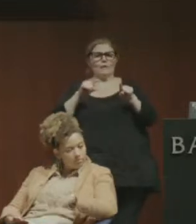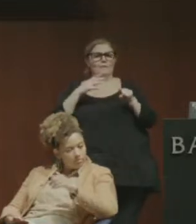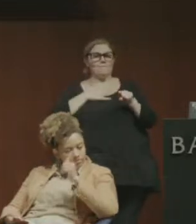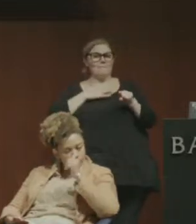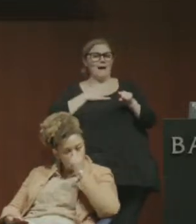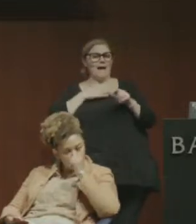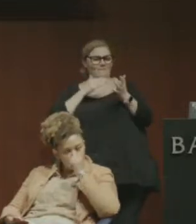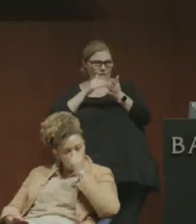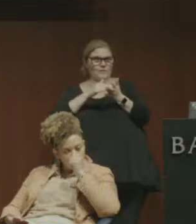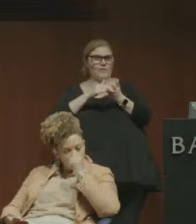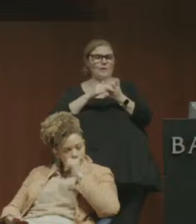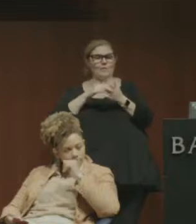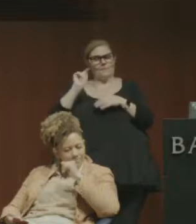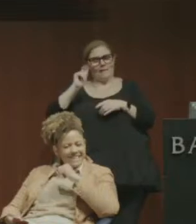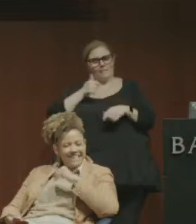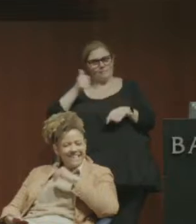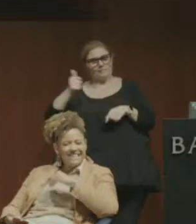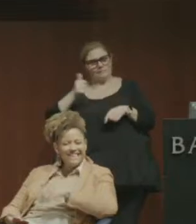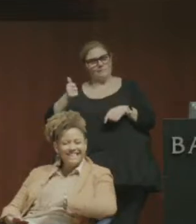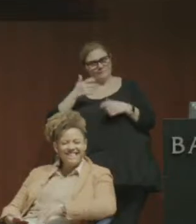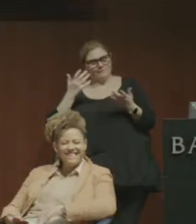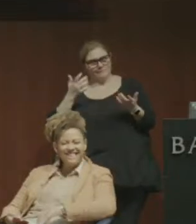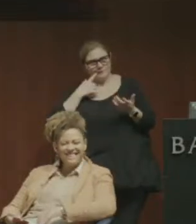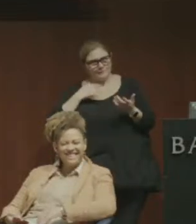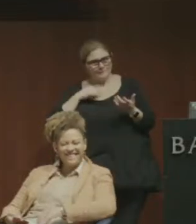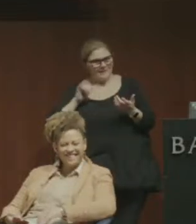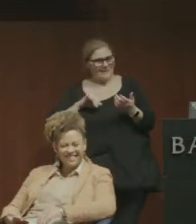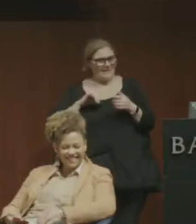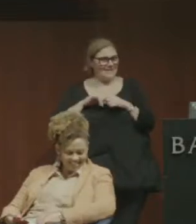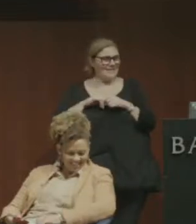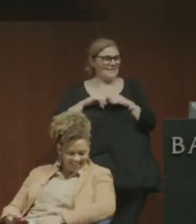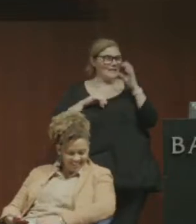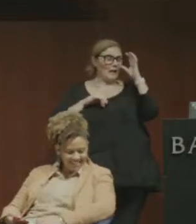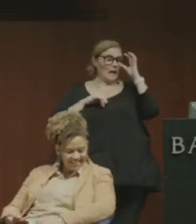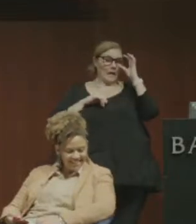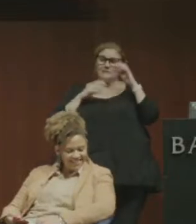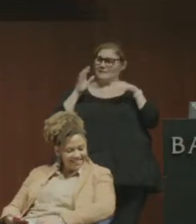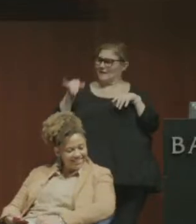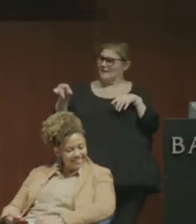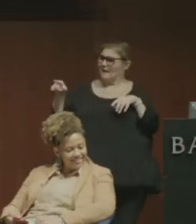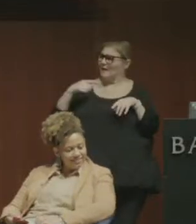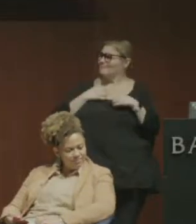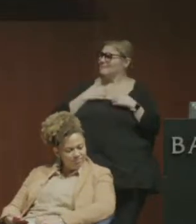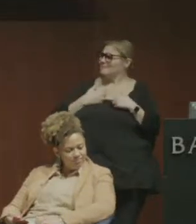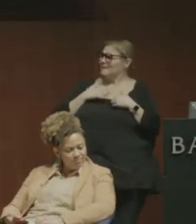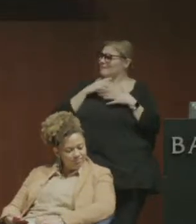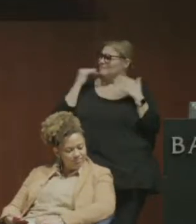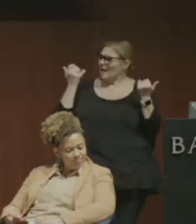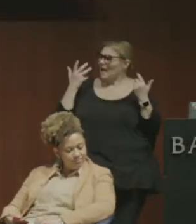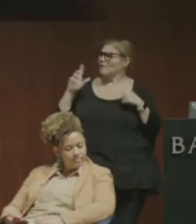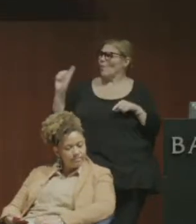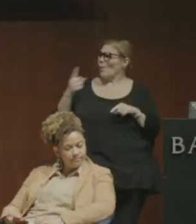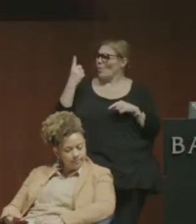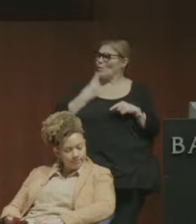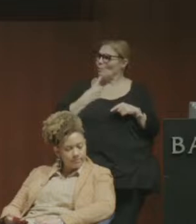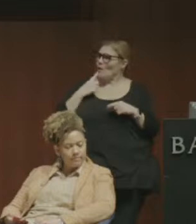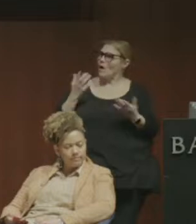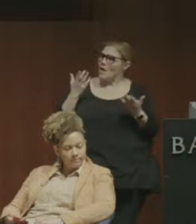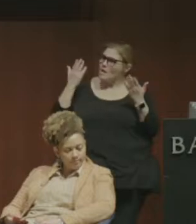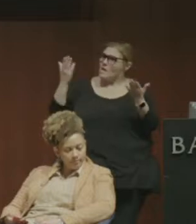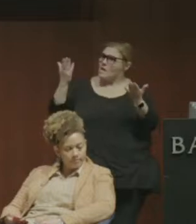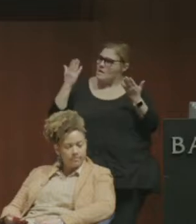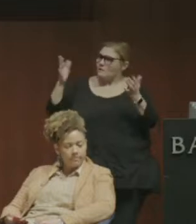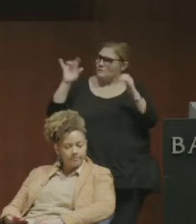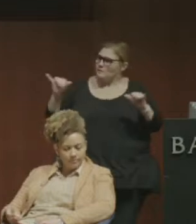my frequent bathroom trips during the conference, saying that she was tired of being the only one raising